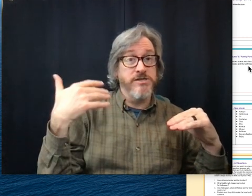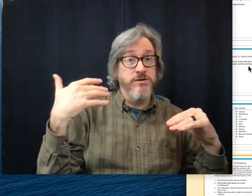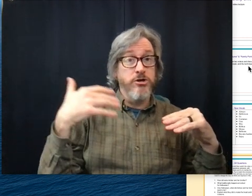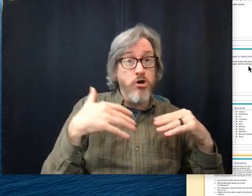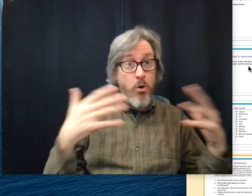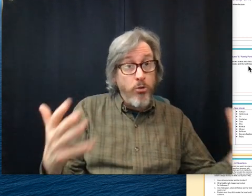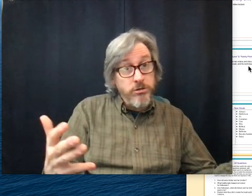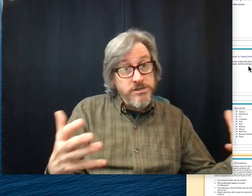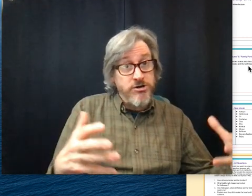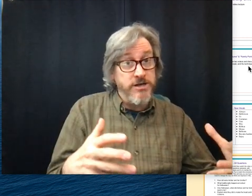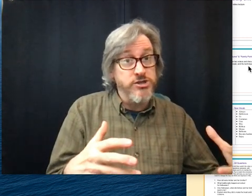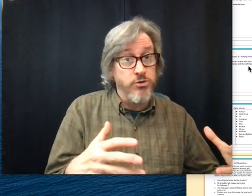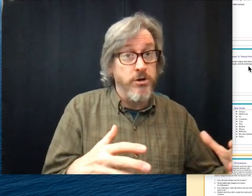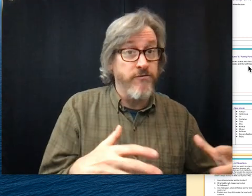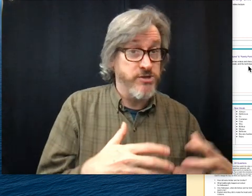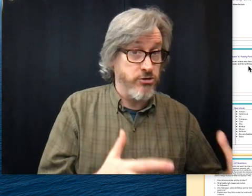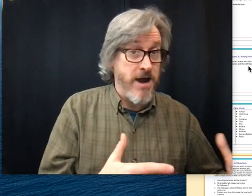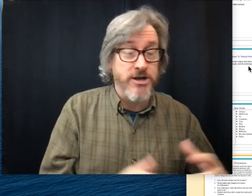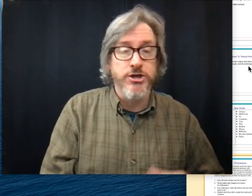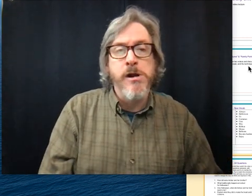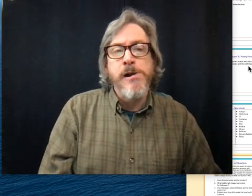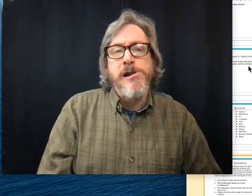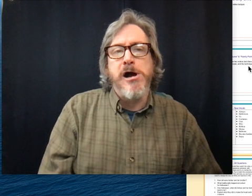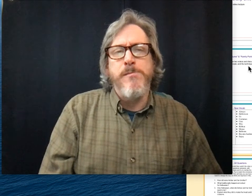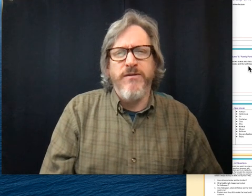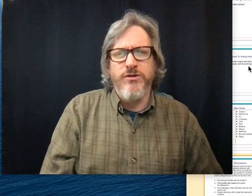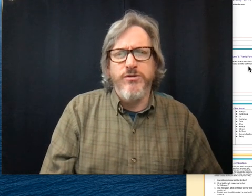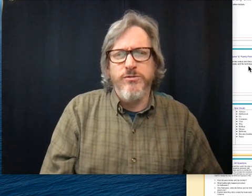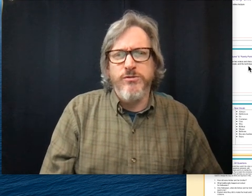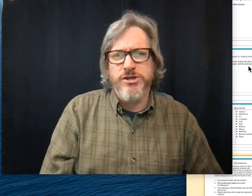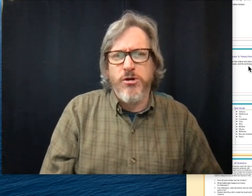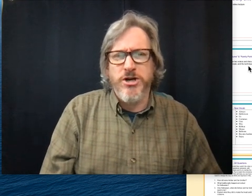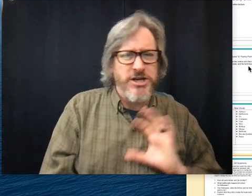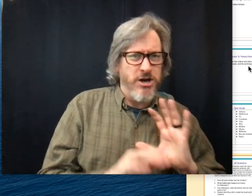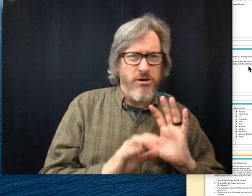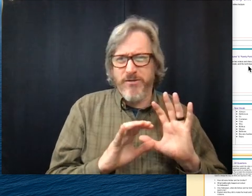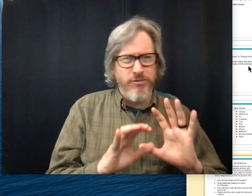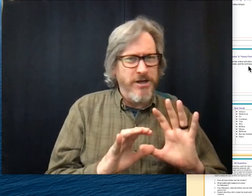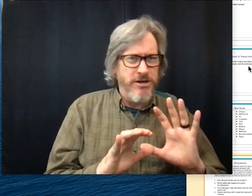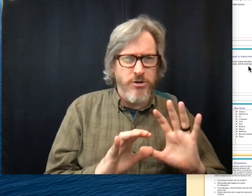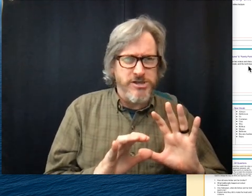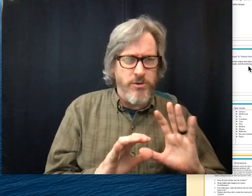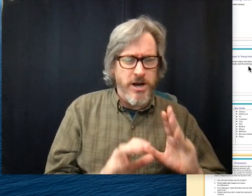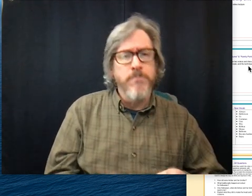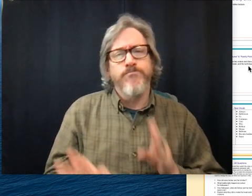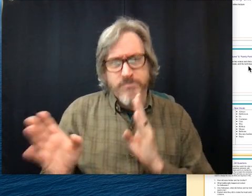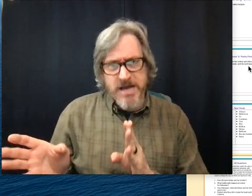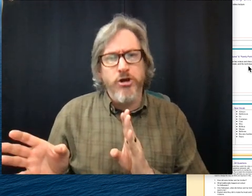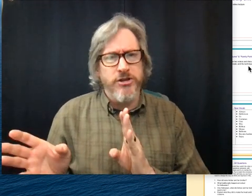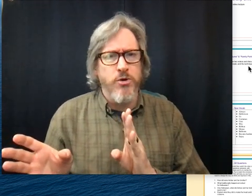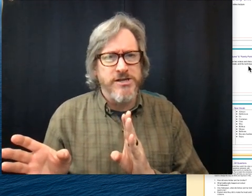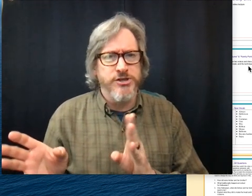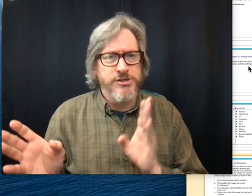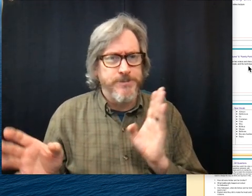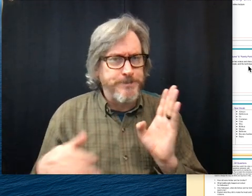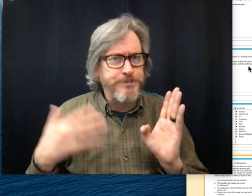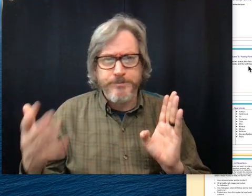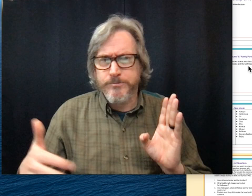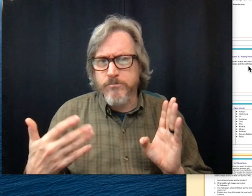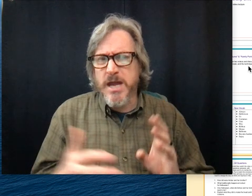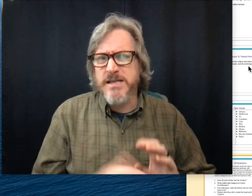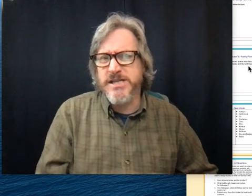get things cold starting a story from scratch. If you start watching it and go, I really don't know what's going on, then look at the